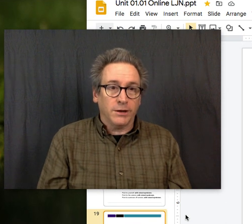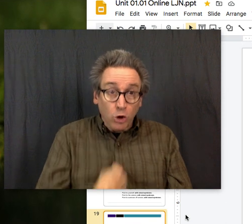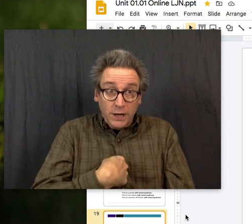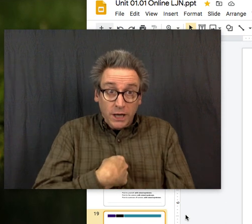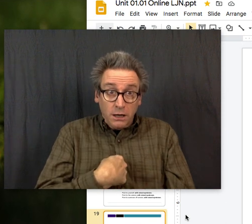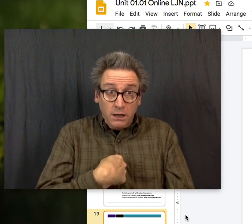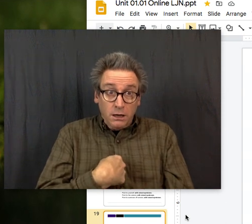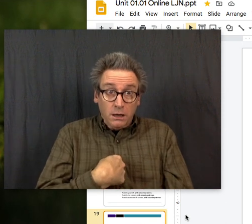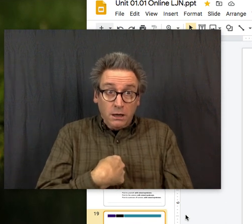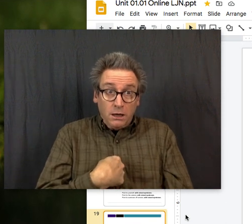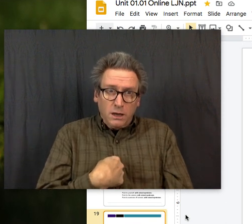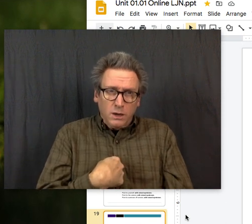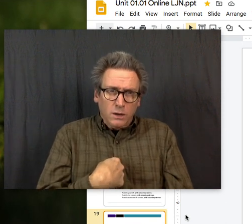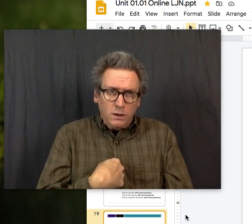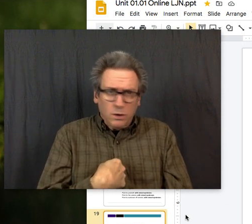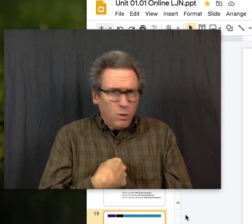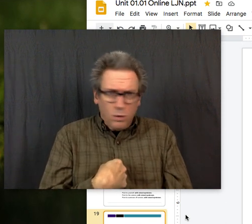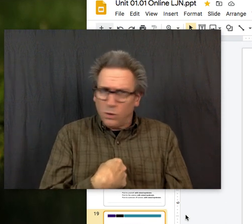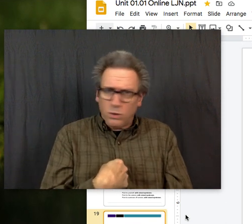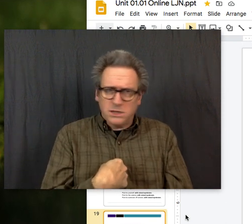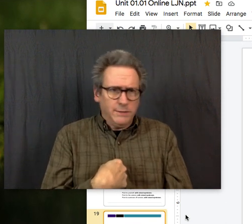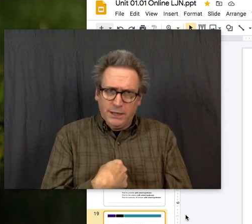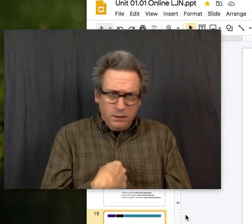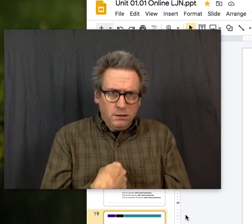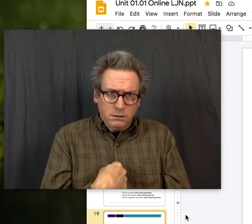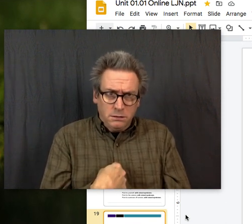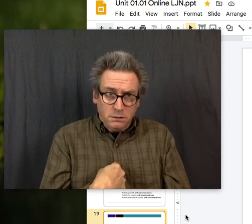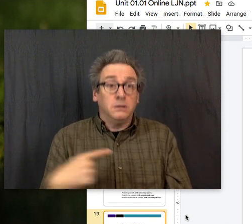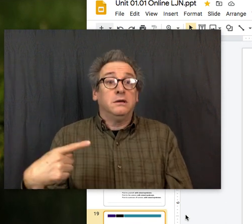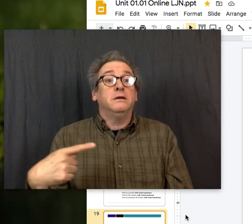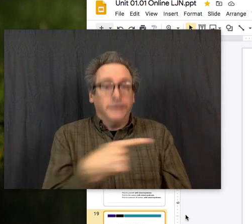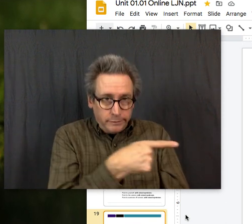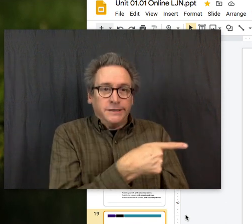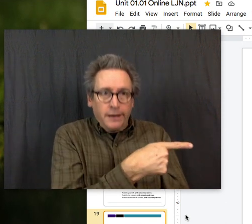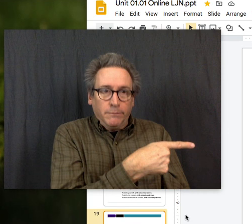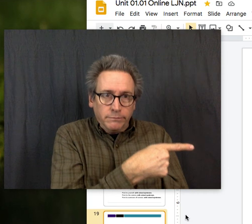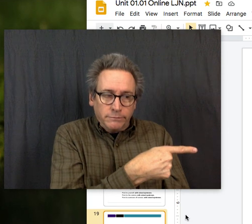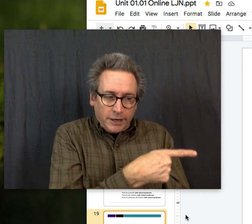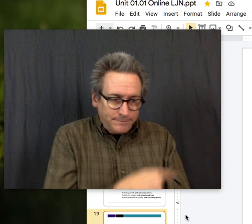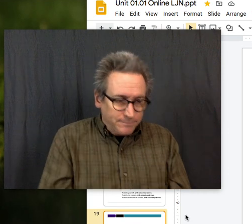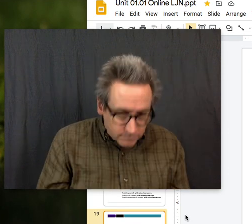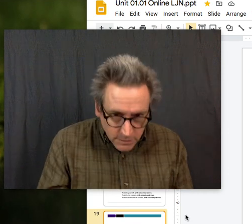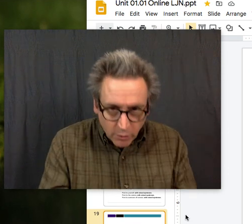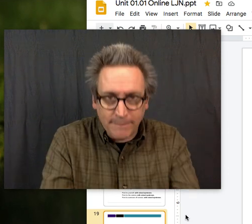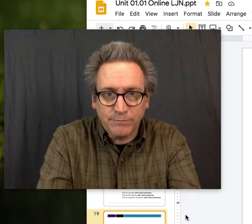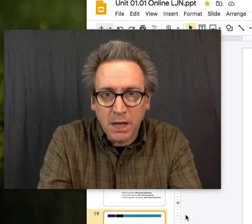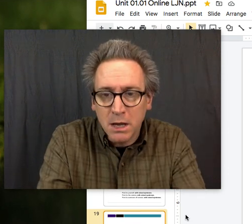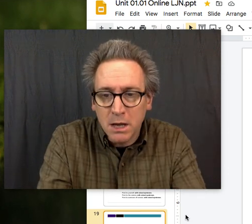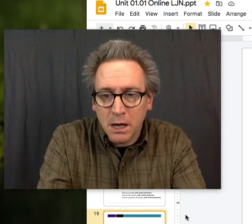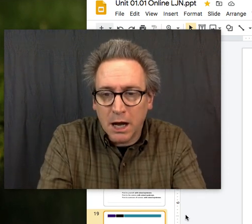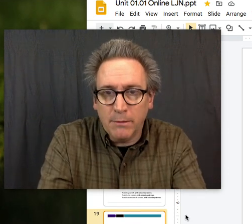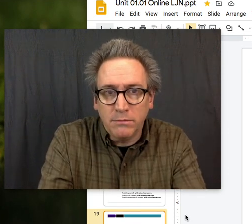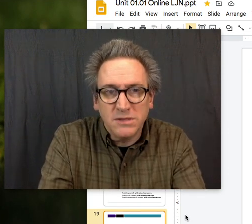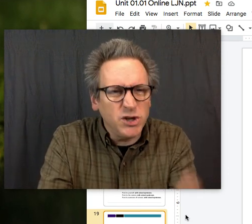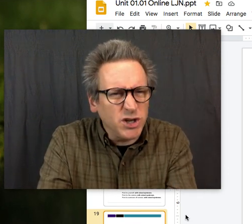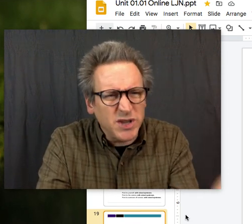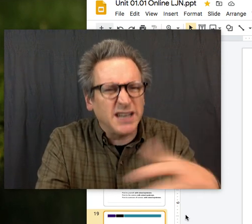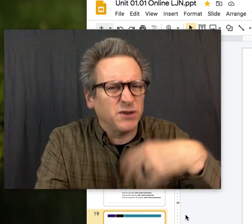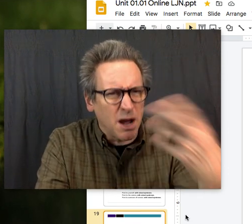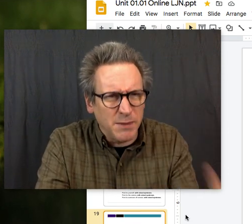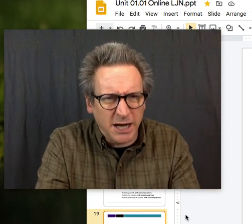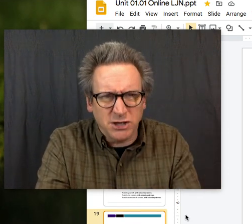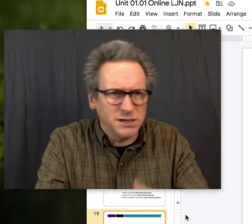like, who, me? No, it wasn't me. It was them. Right? Okay. So you can